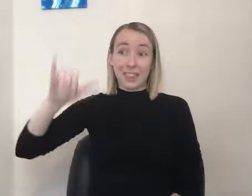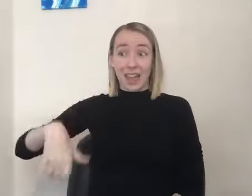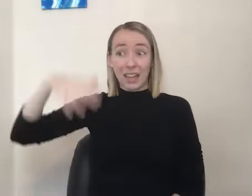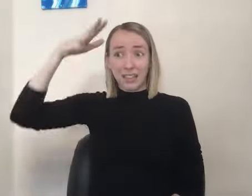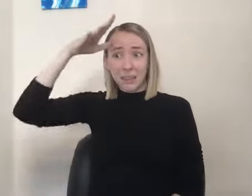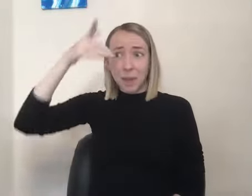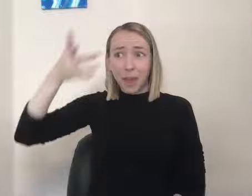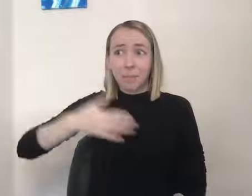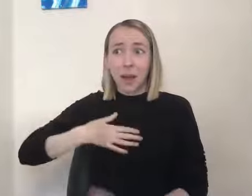dad's best